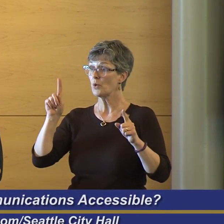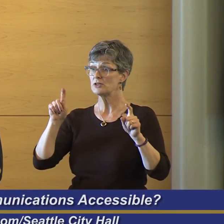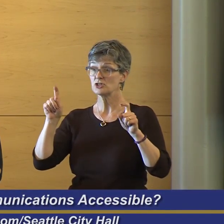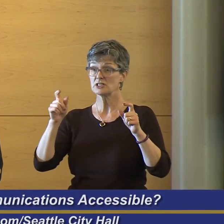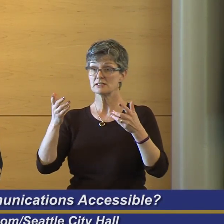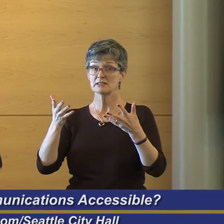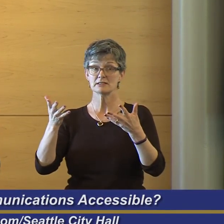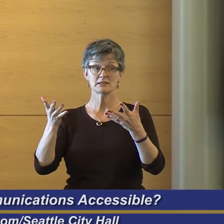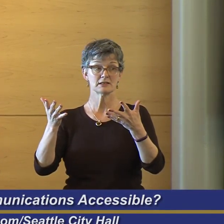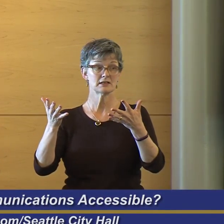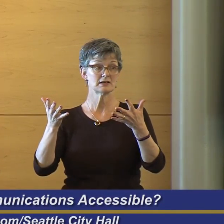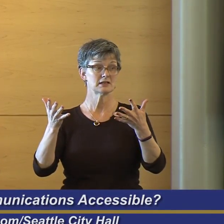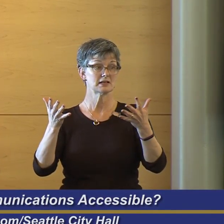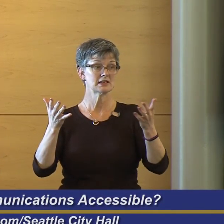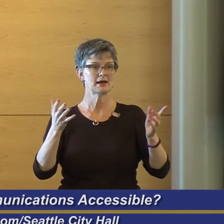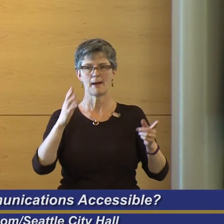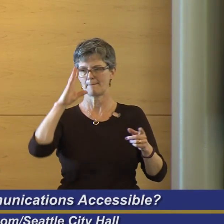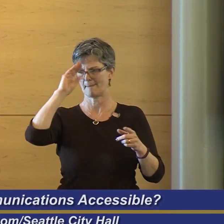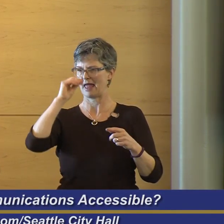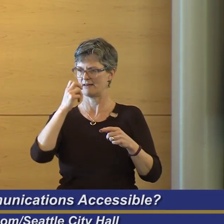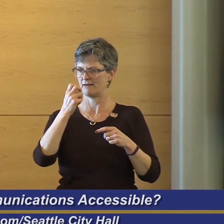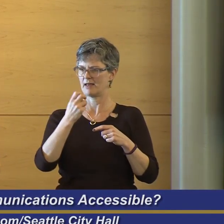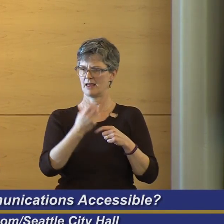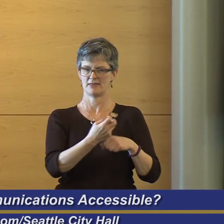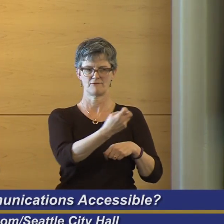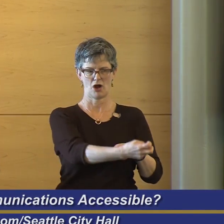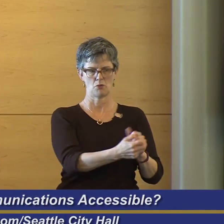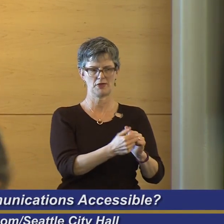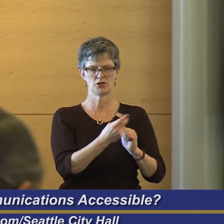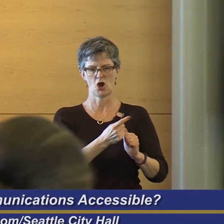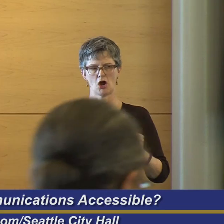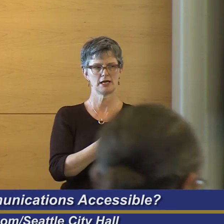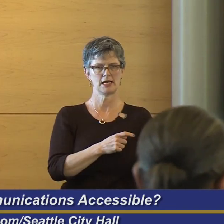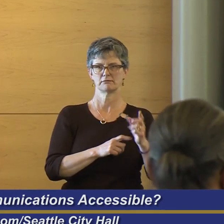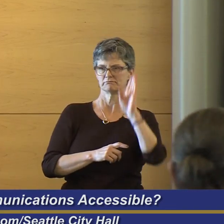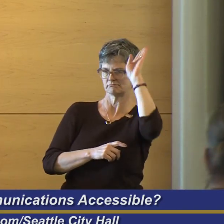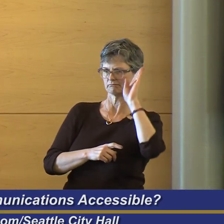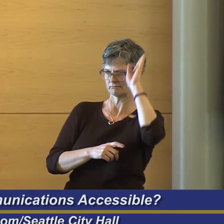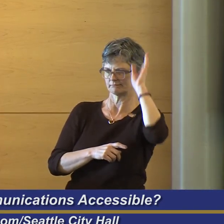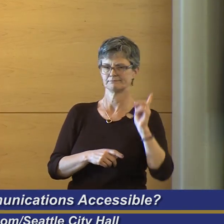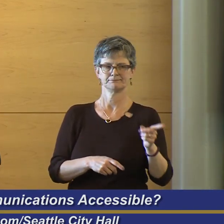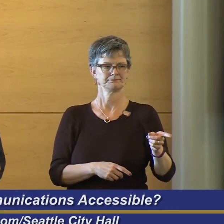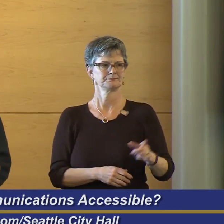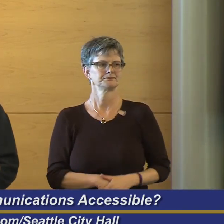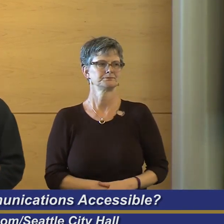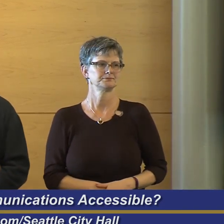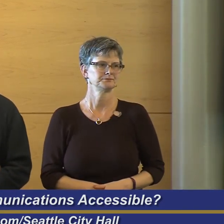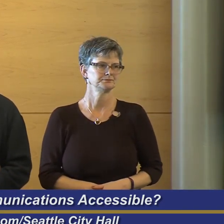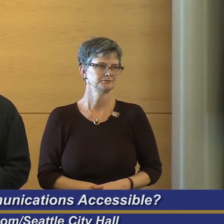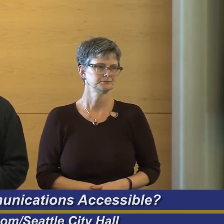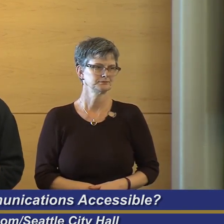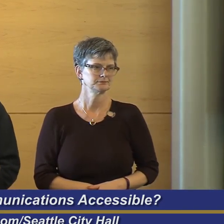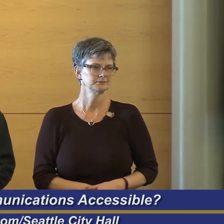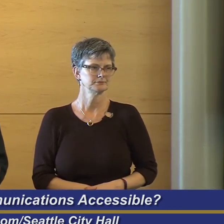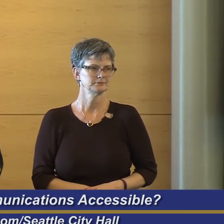human testing. So I'll be around after the session if you want to talk to me. Great. Thanks for introducing yourself.